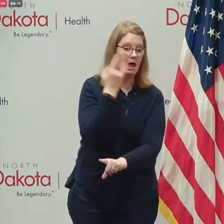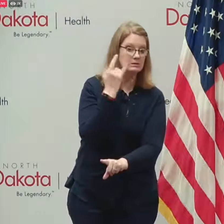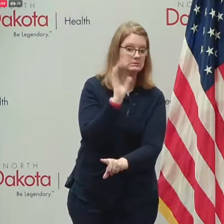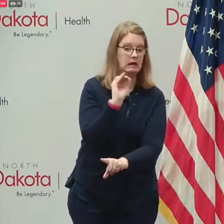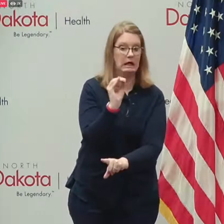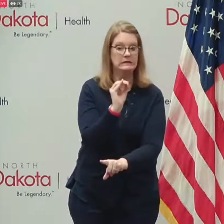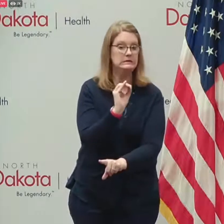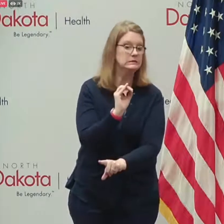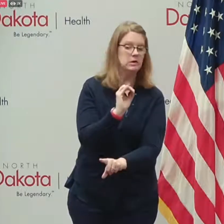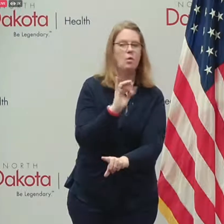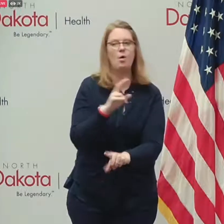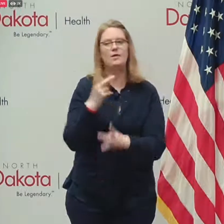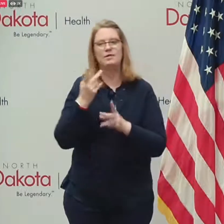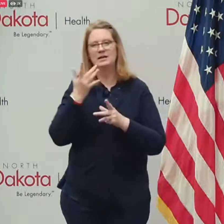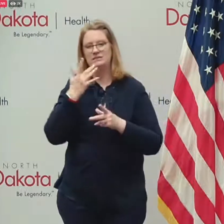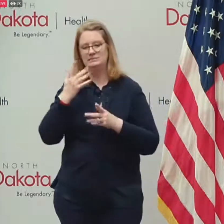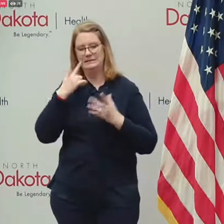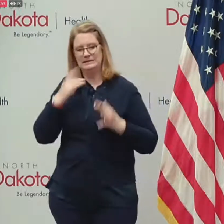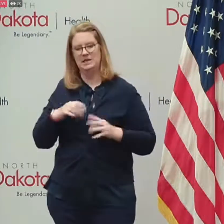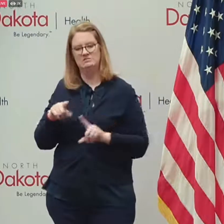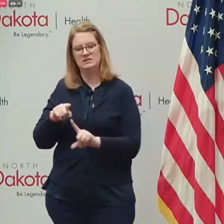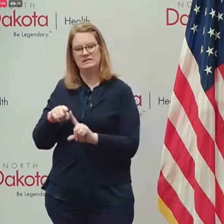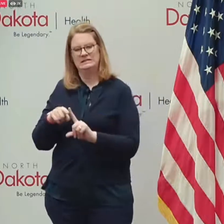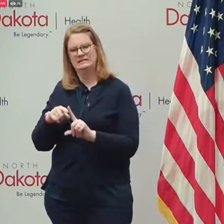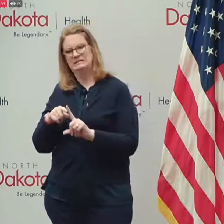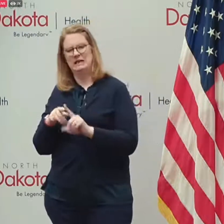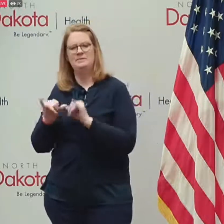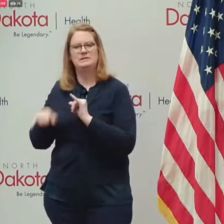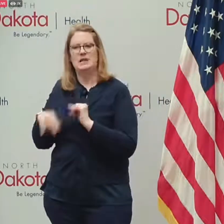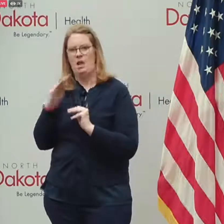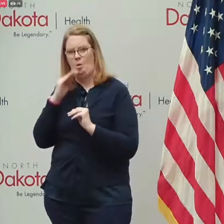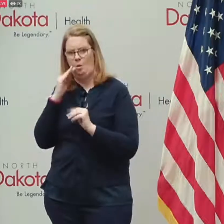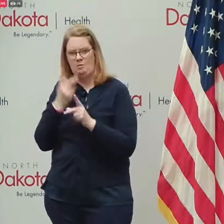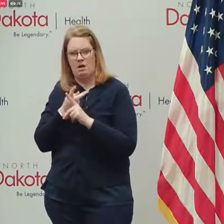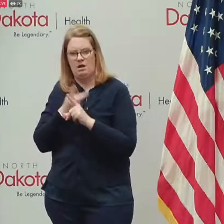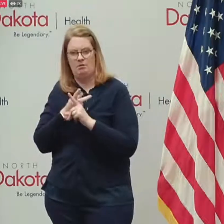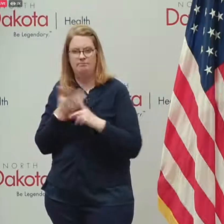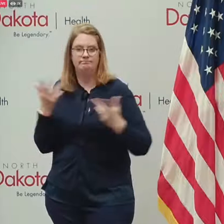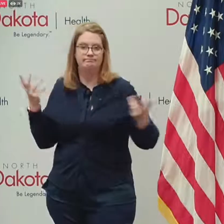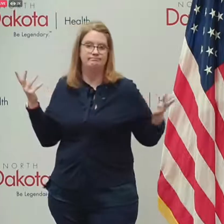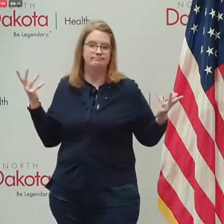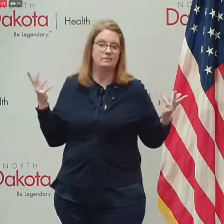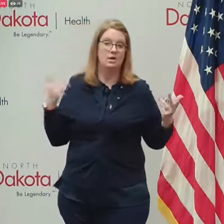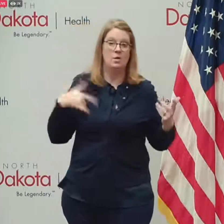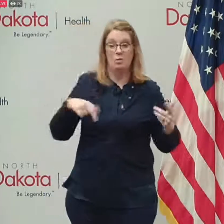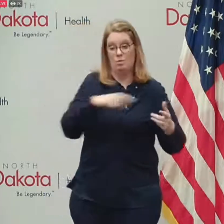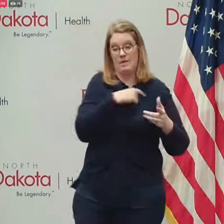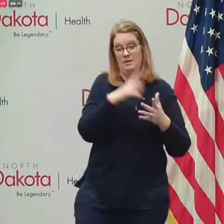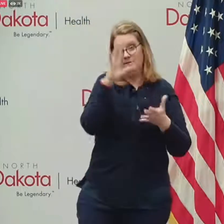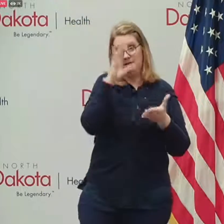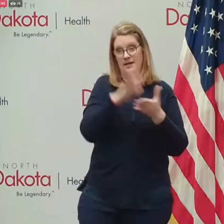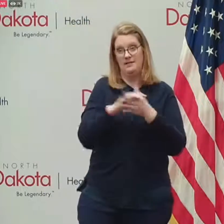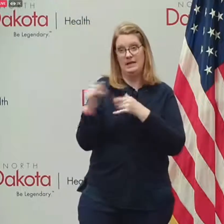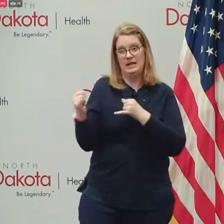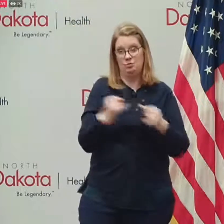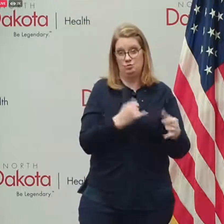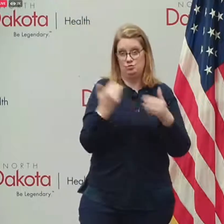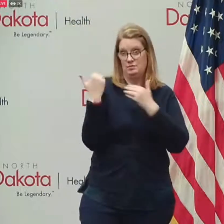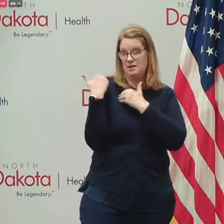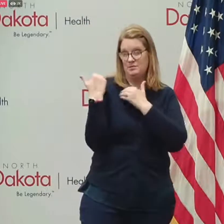to take care? And those will be individual decisions. And again, we believe in individual responsibility, and we believe